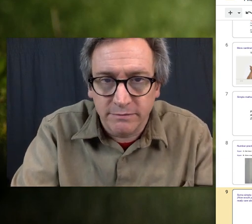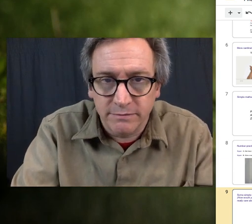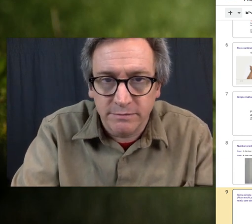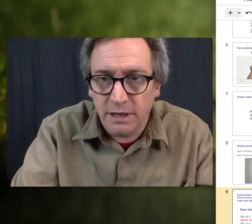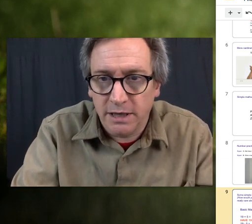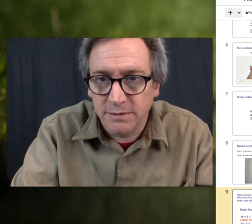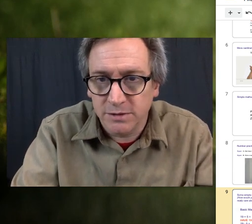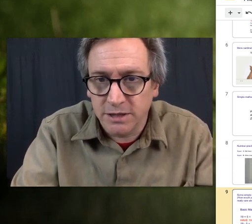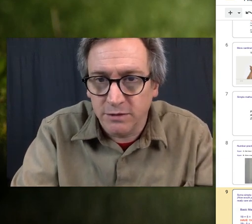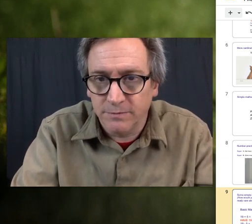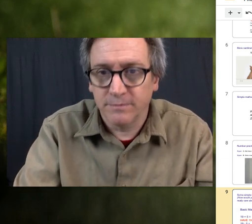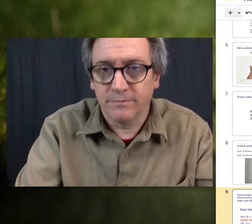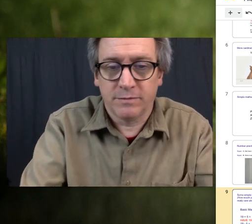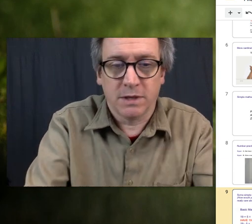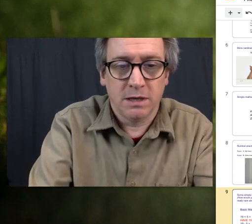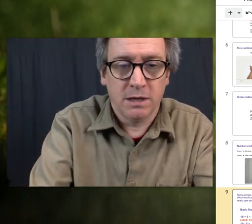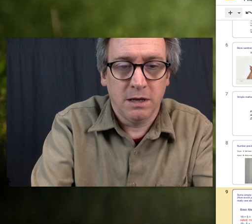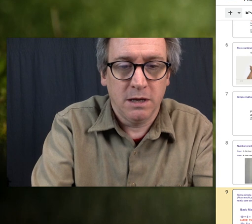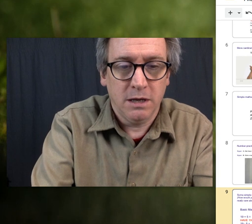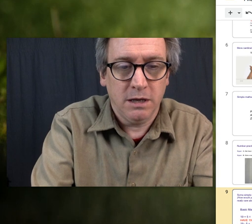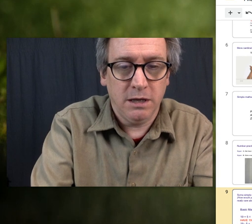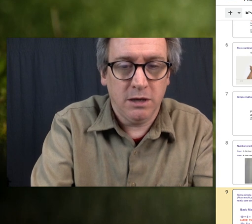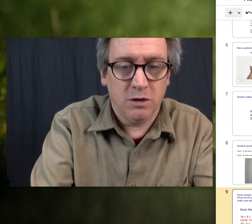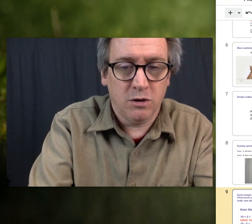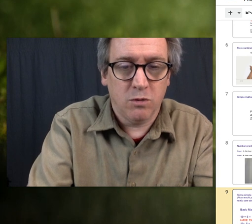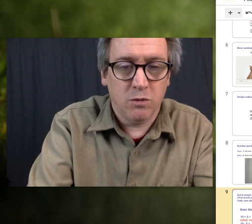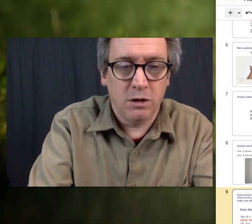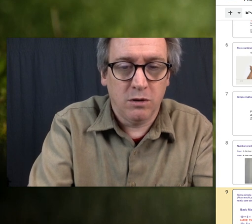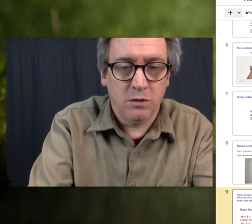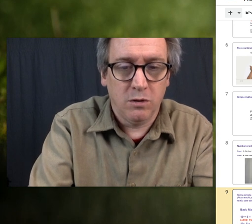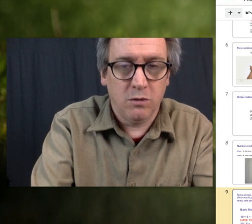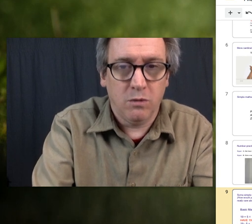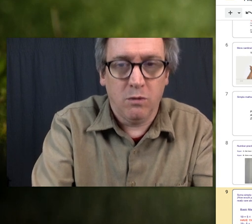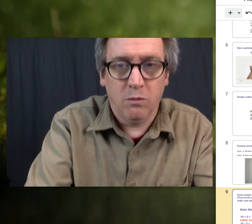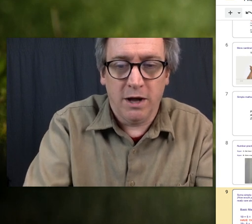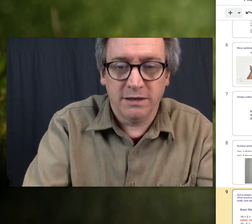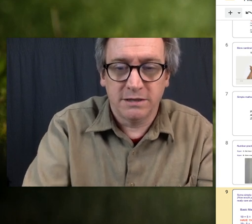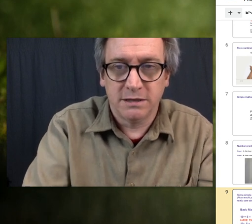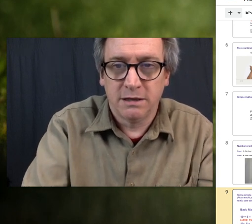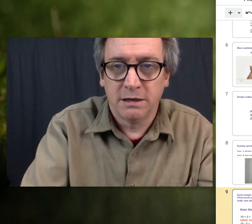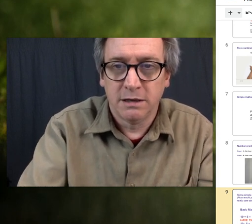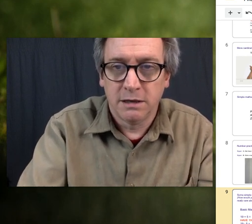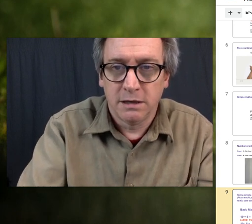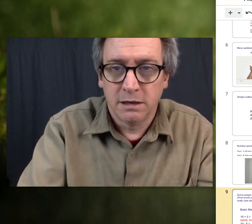Yes, I suppose I do. Equal what?